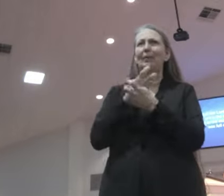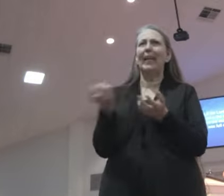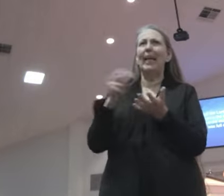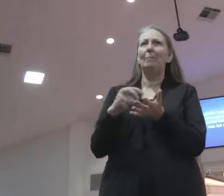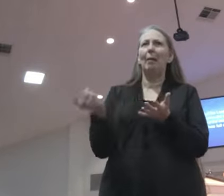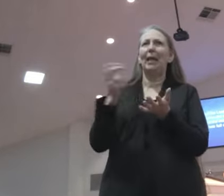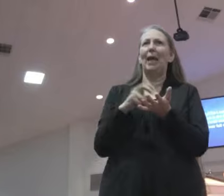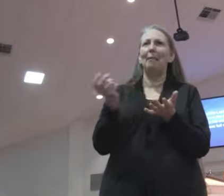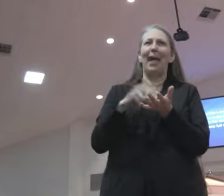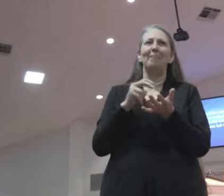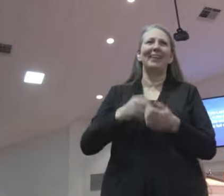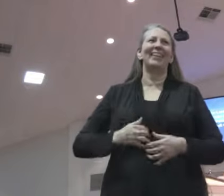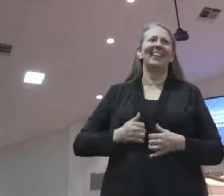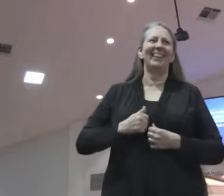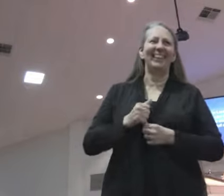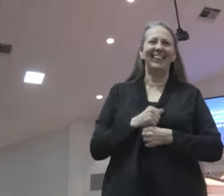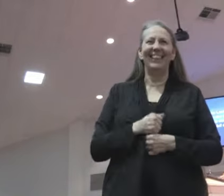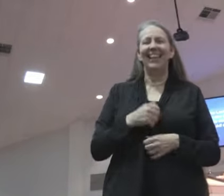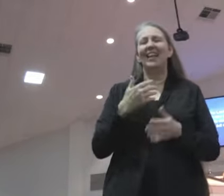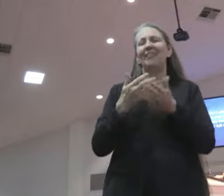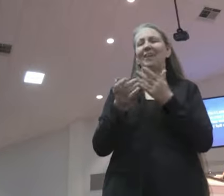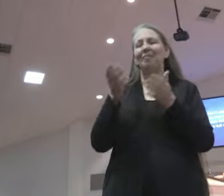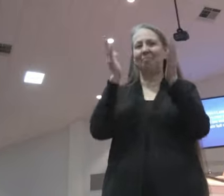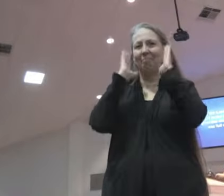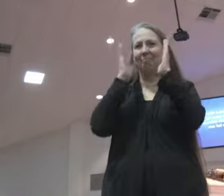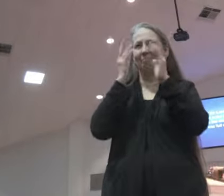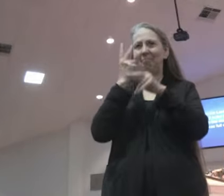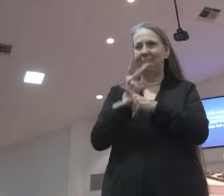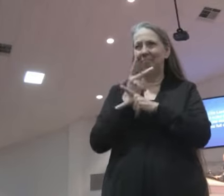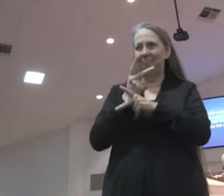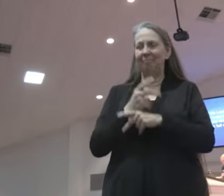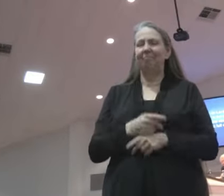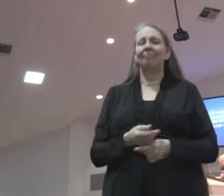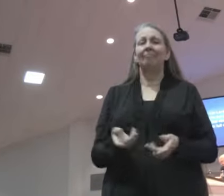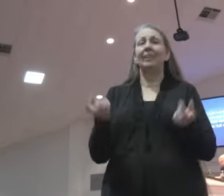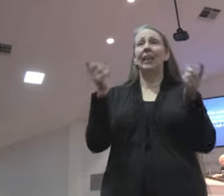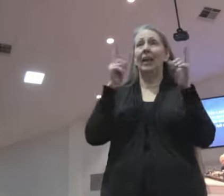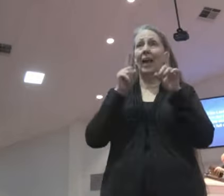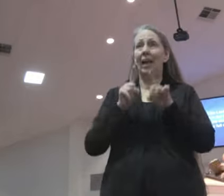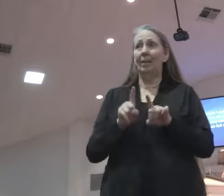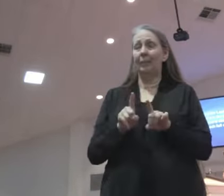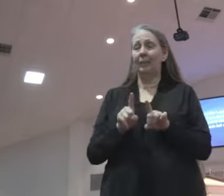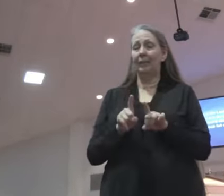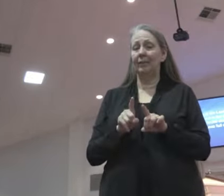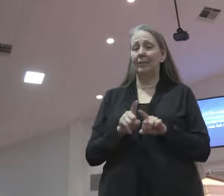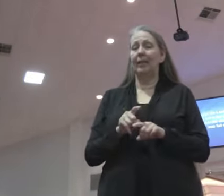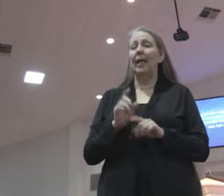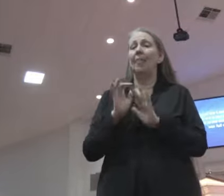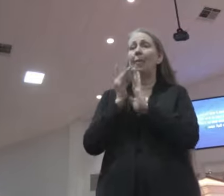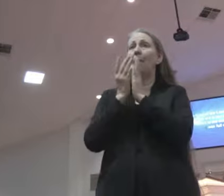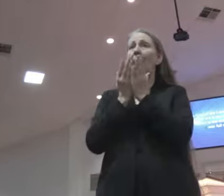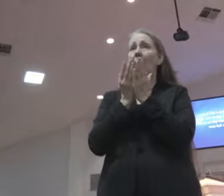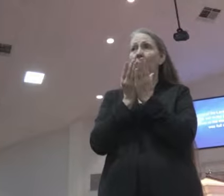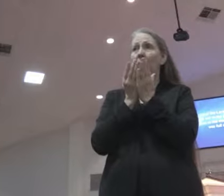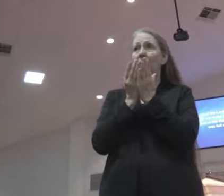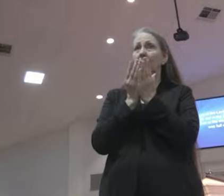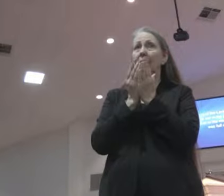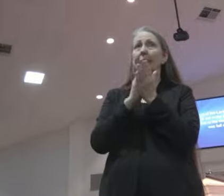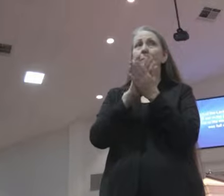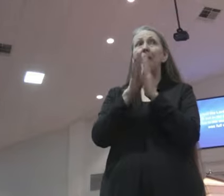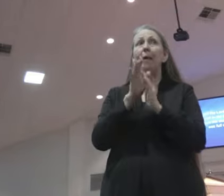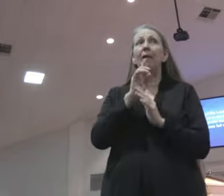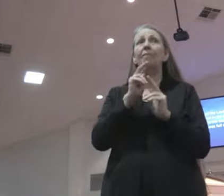And I want you to listen very carefully. All of a sudden, this book is coming to